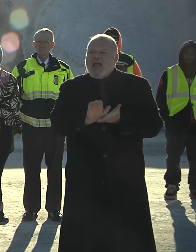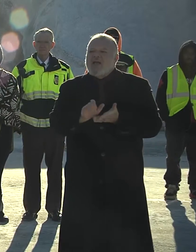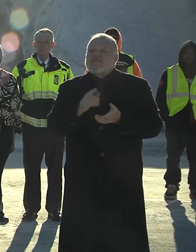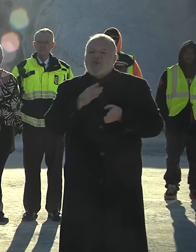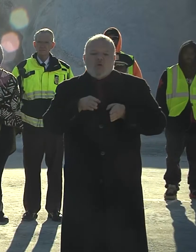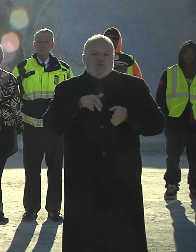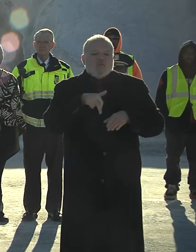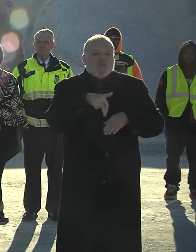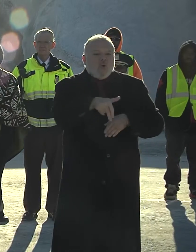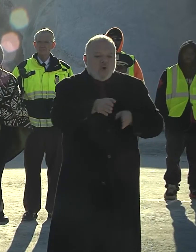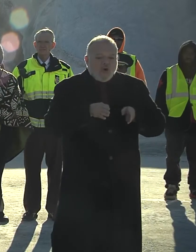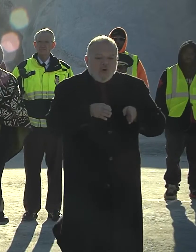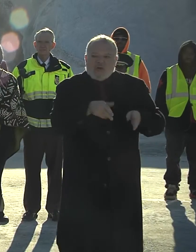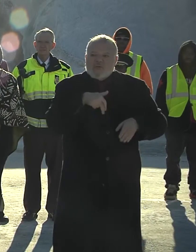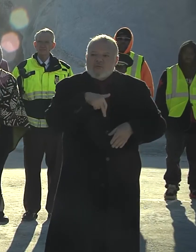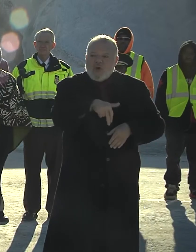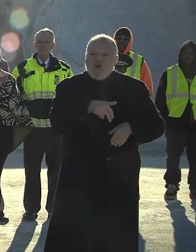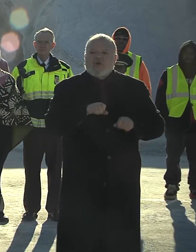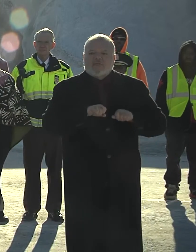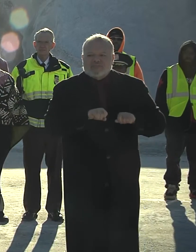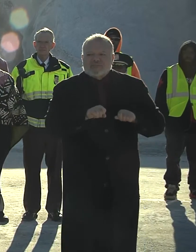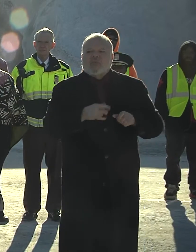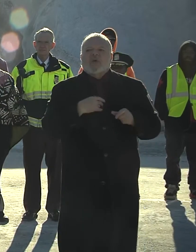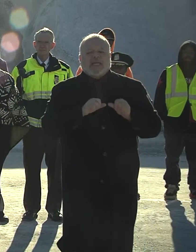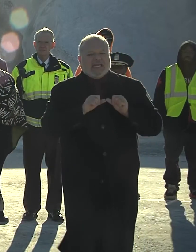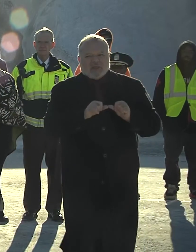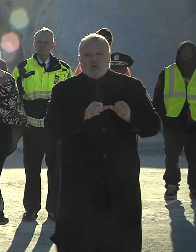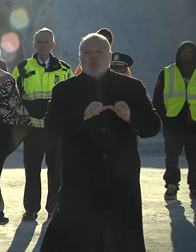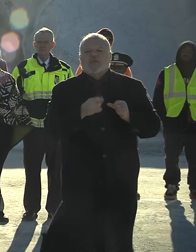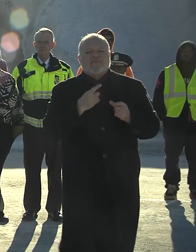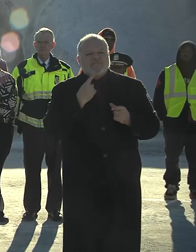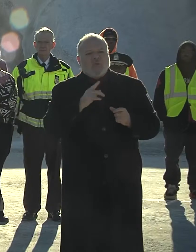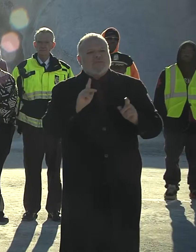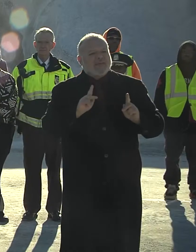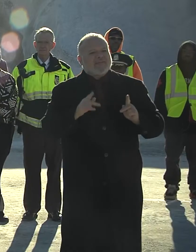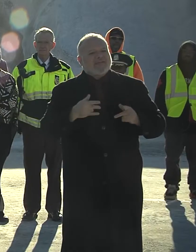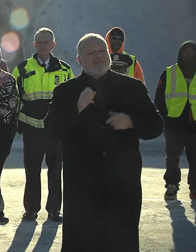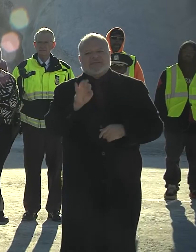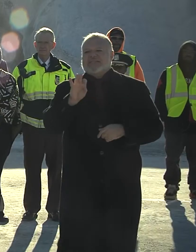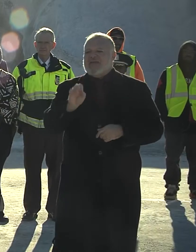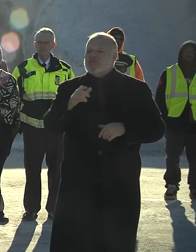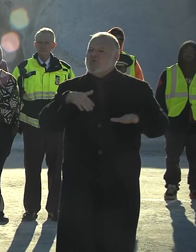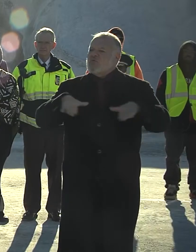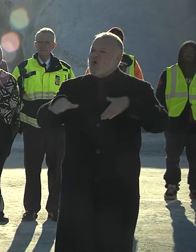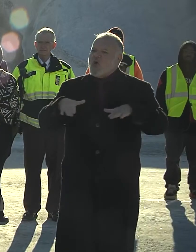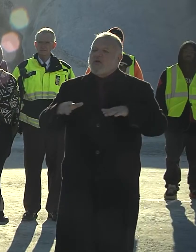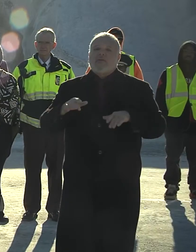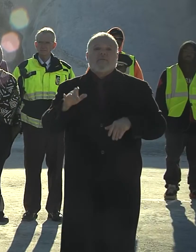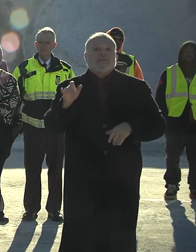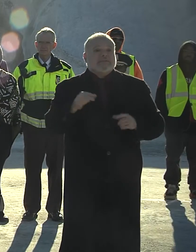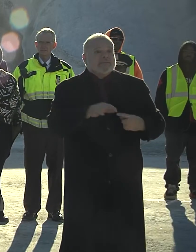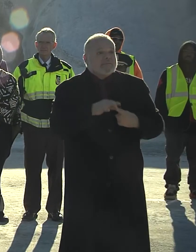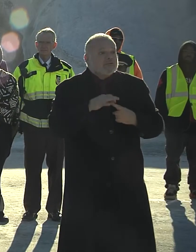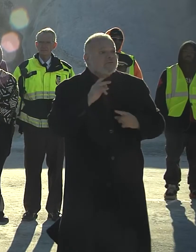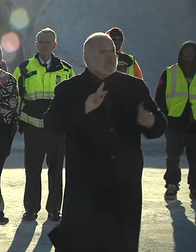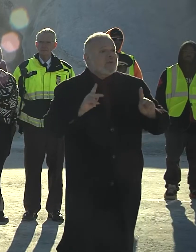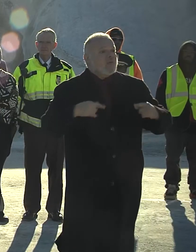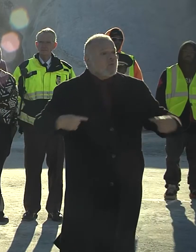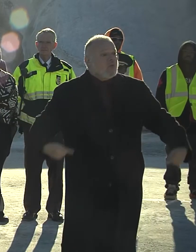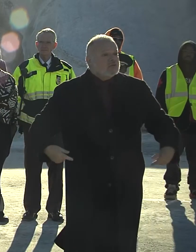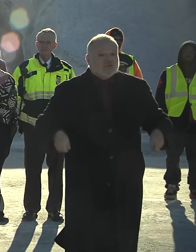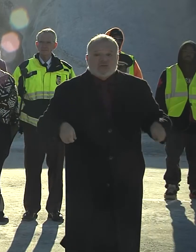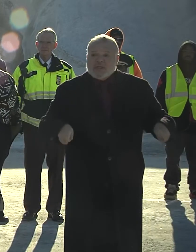people can continue to move about on foot, in wheelchairs, and have safe places to cross our streets. We also